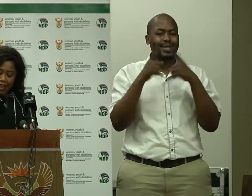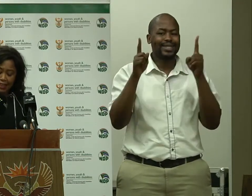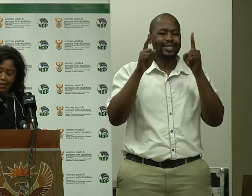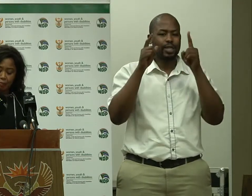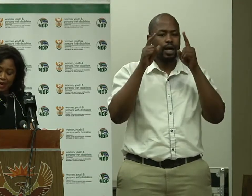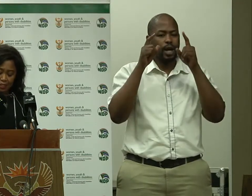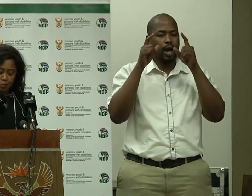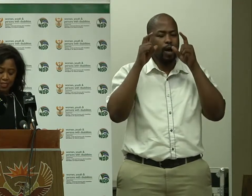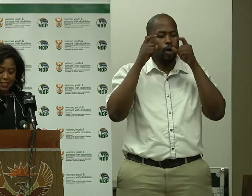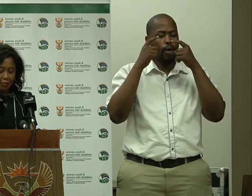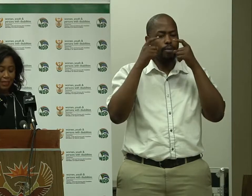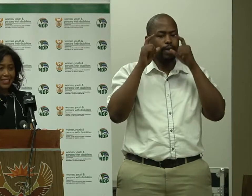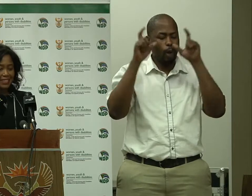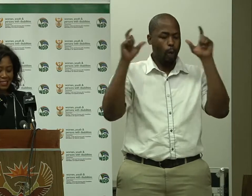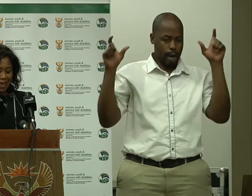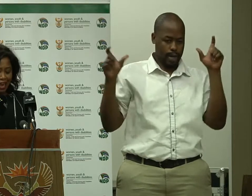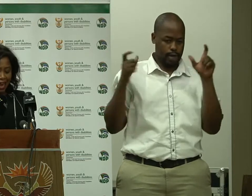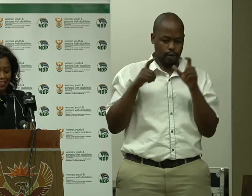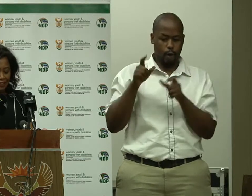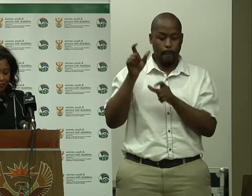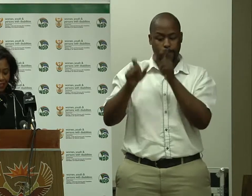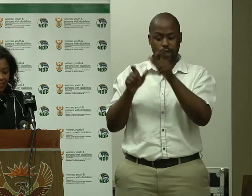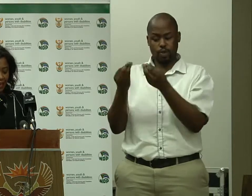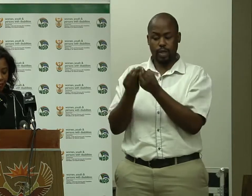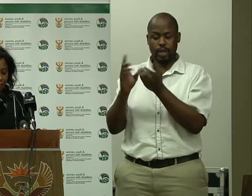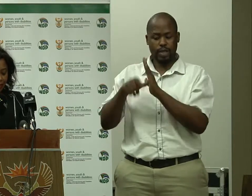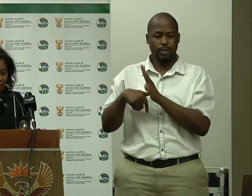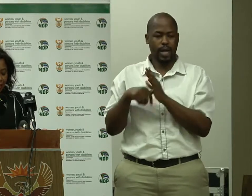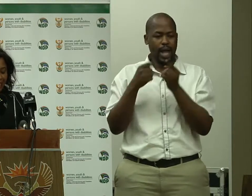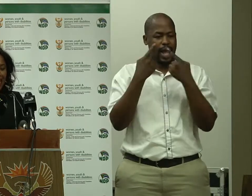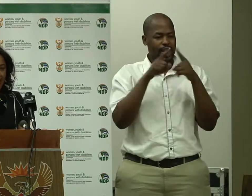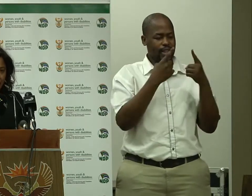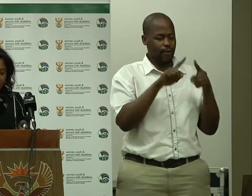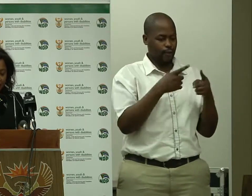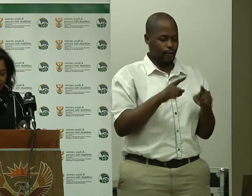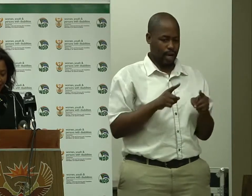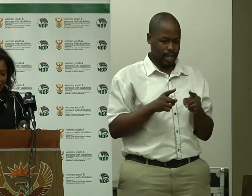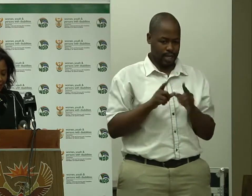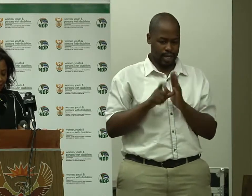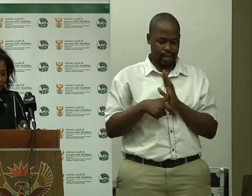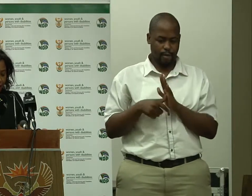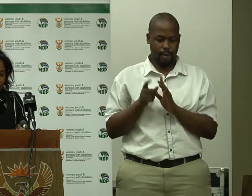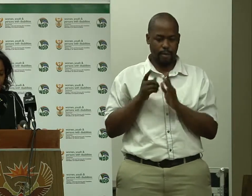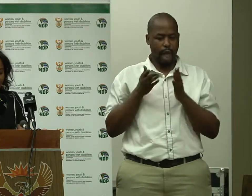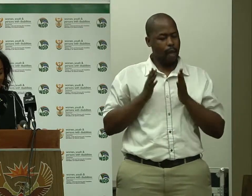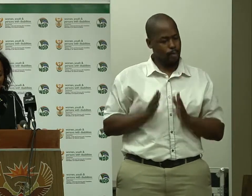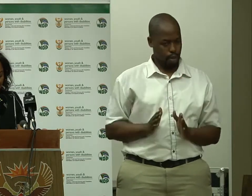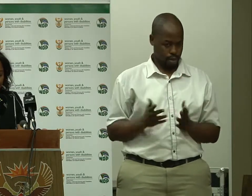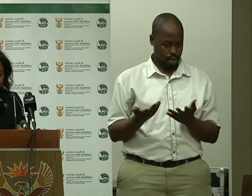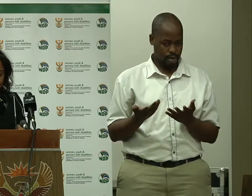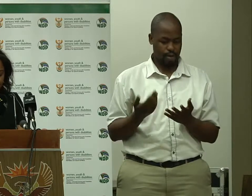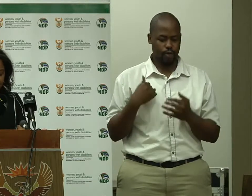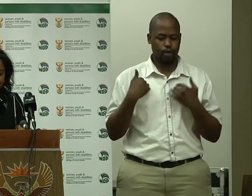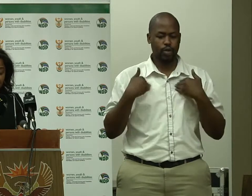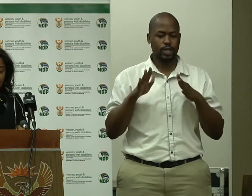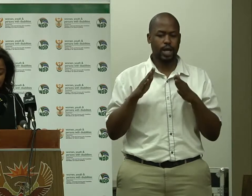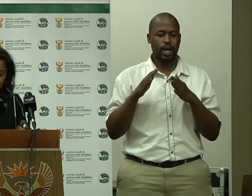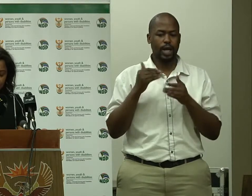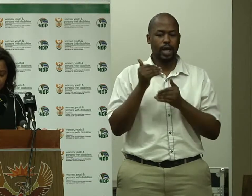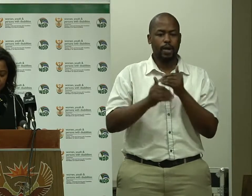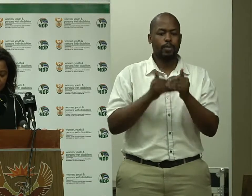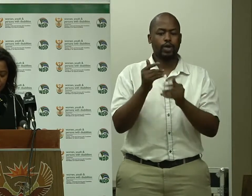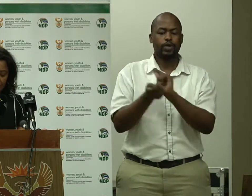exist and that persons with disabilities are differently abled, but abled nevertheless. To begin a process of